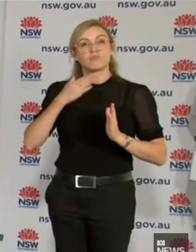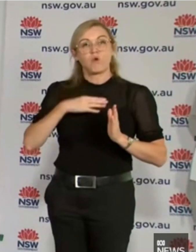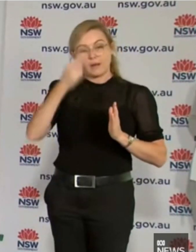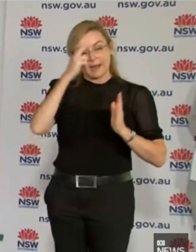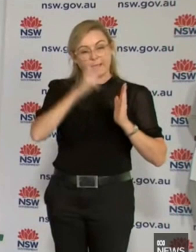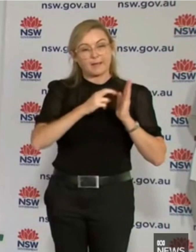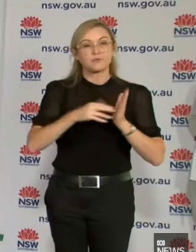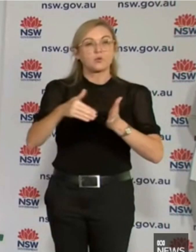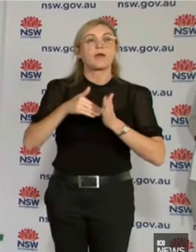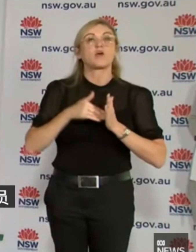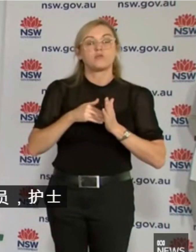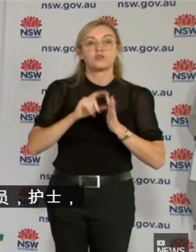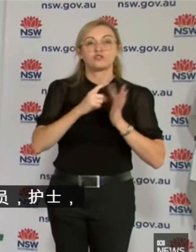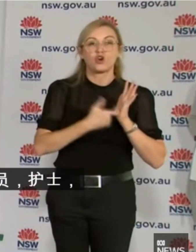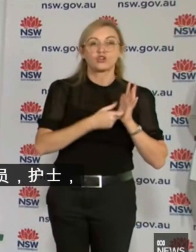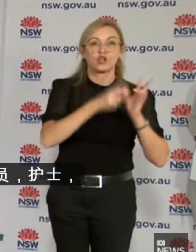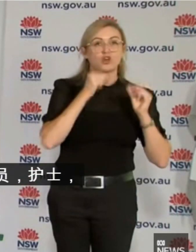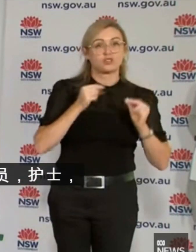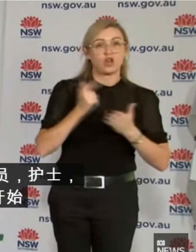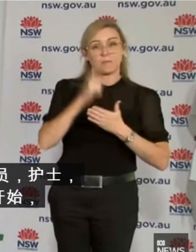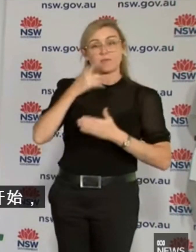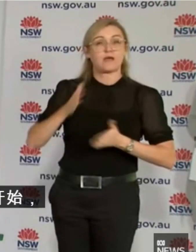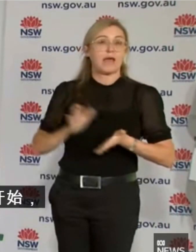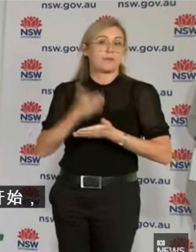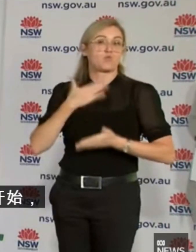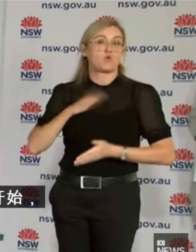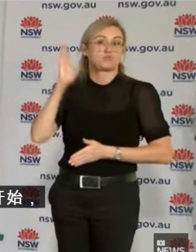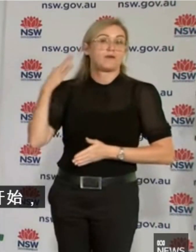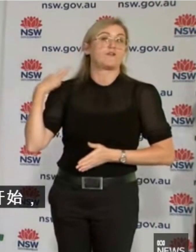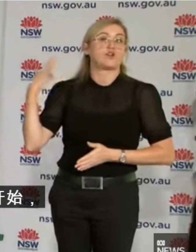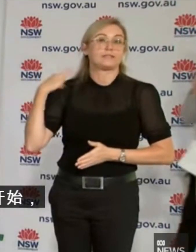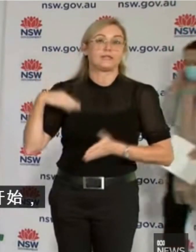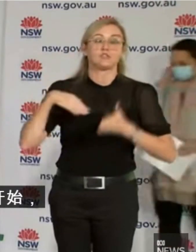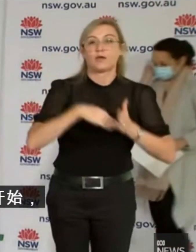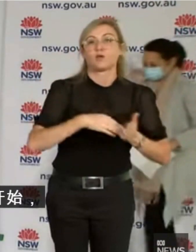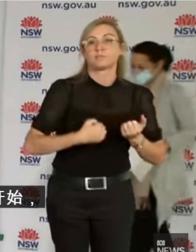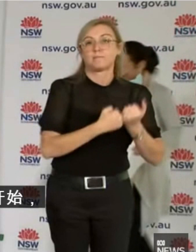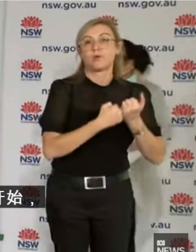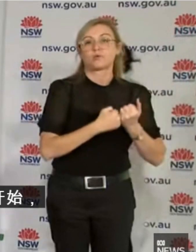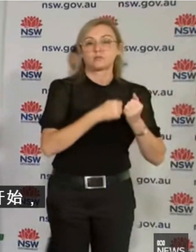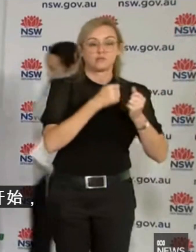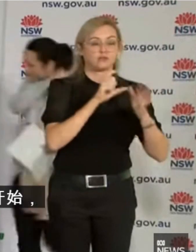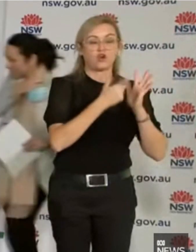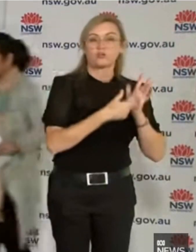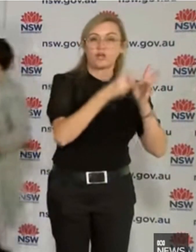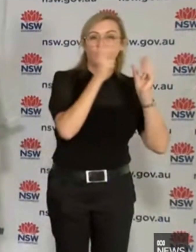to assist us if needed, the doctors, the nurses, the allied health staff. So I'll start with Dr. Gale first, please.